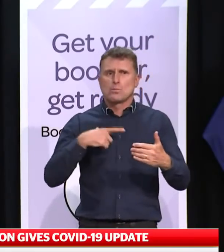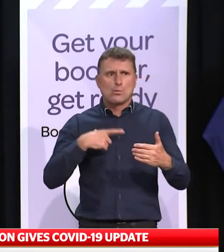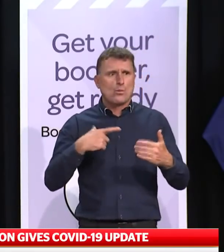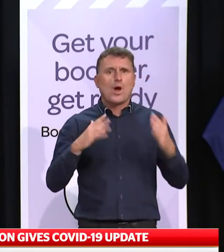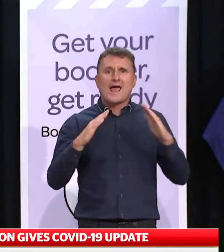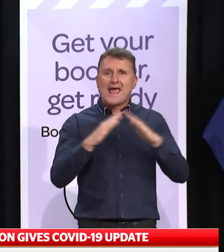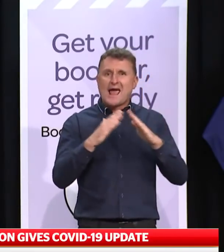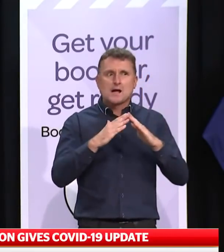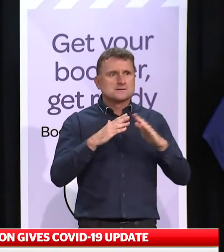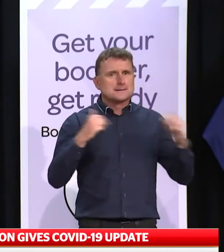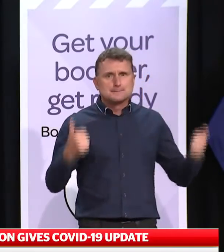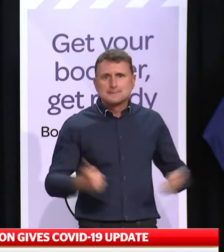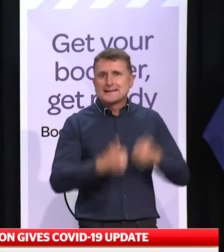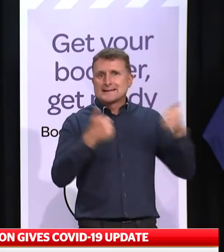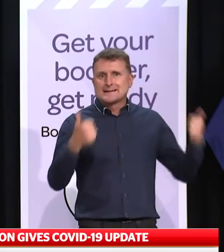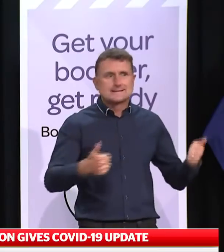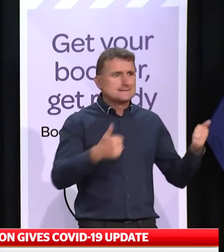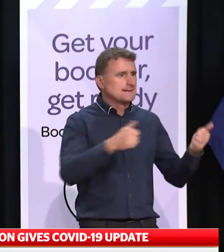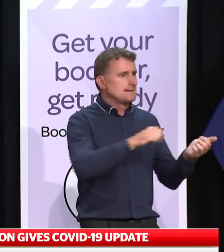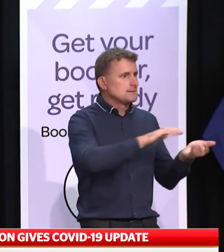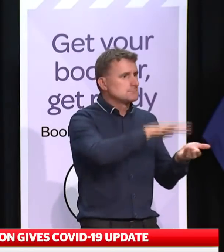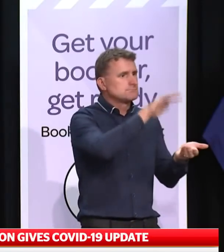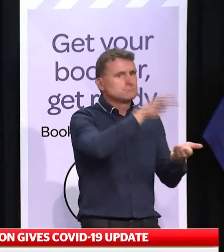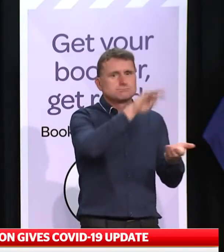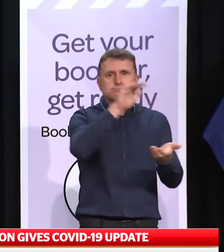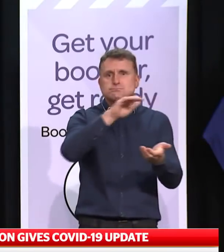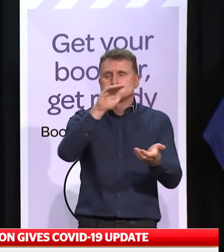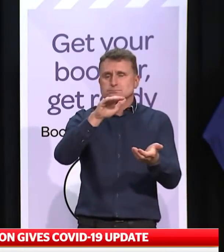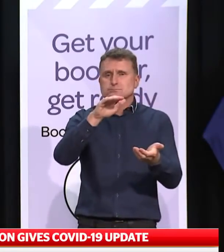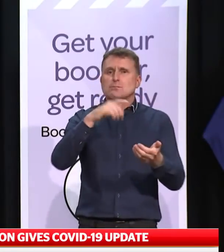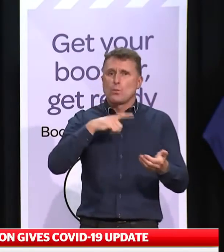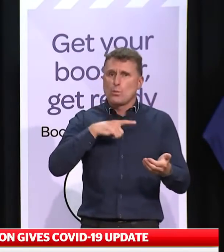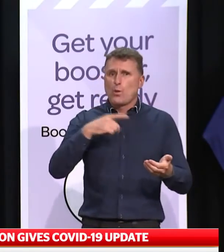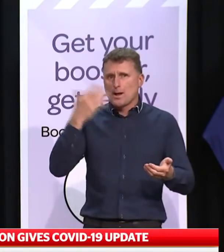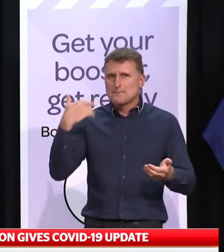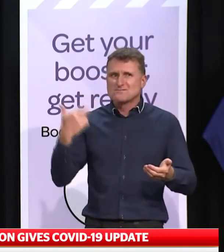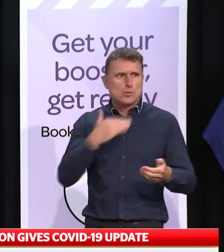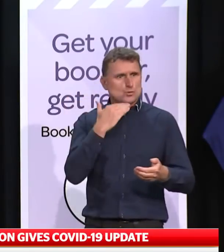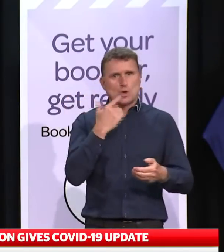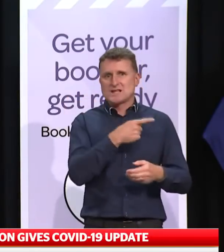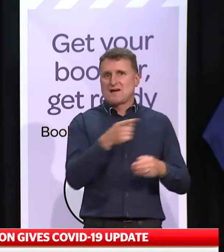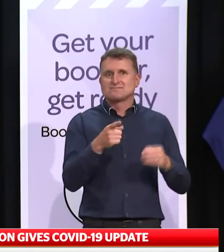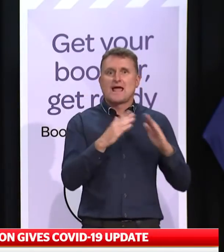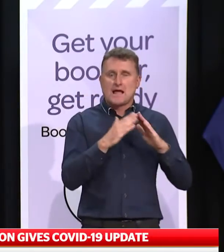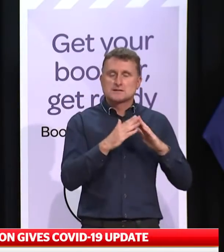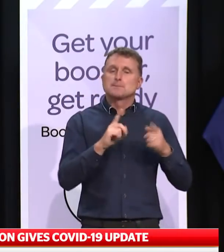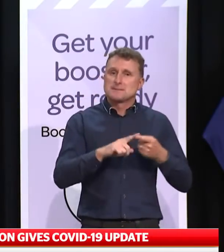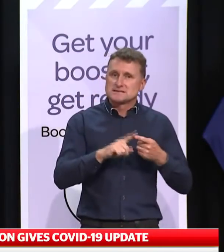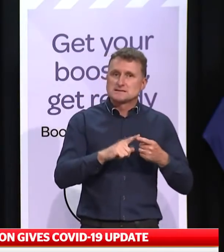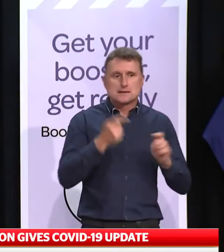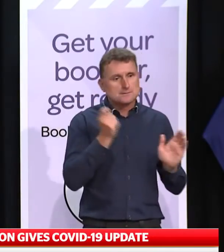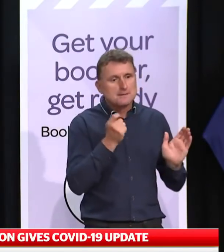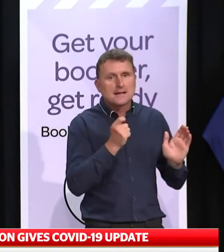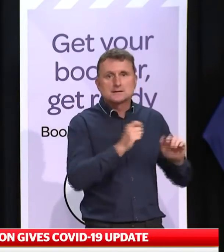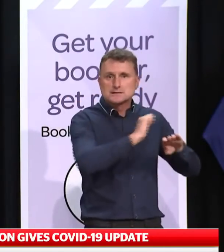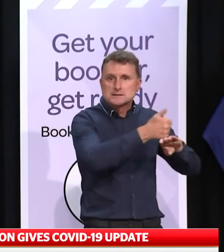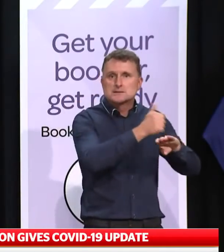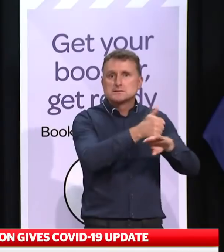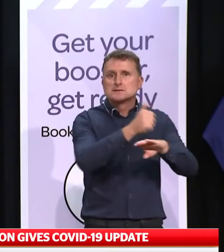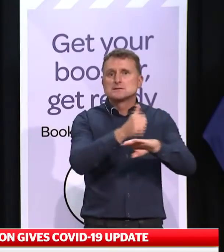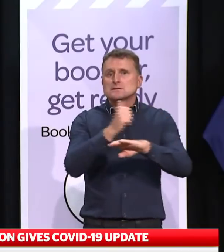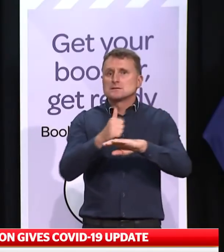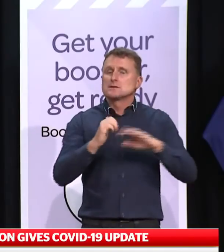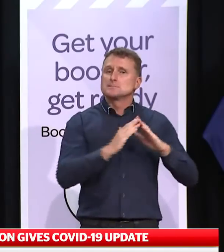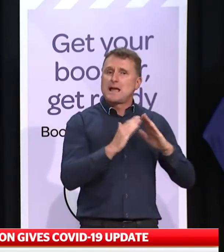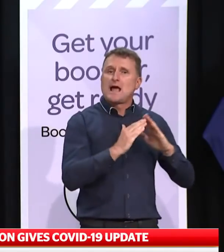of houses that we need, because we inherited such a large deficit in that stock. But we're making progress in that regard. We do it by, on the